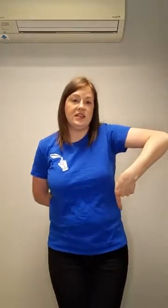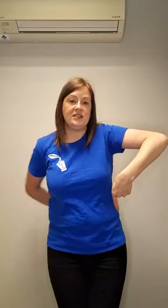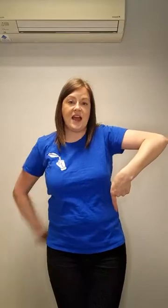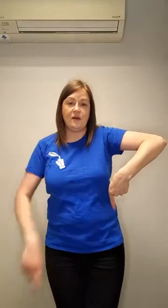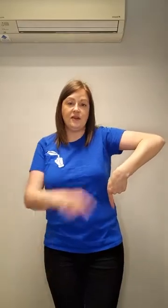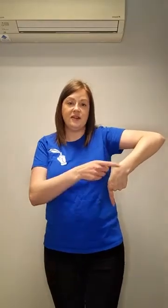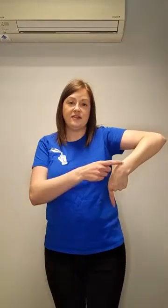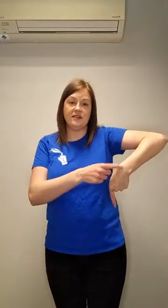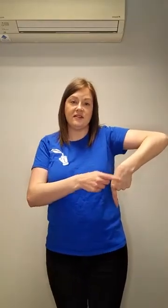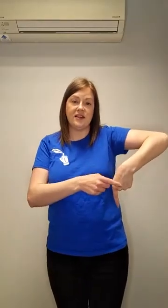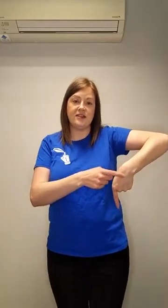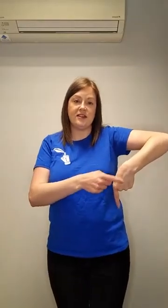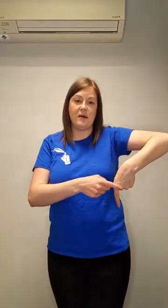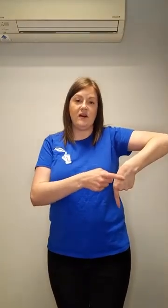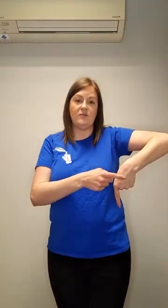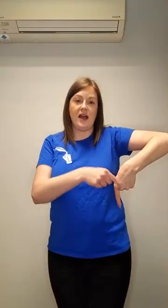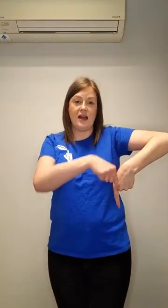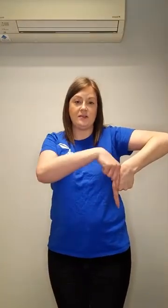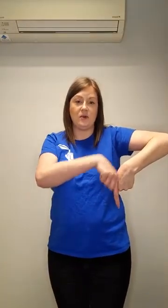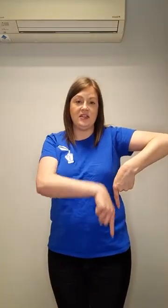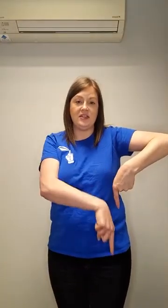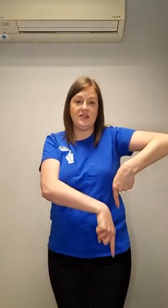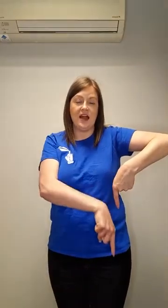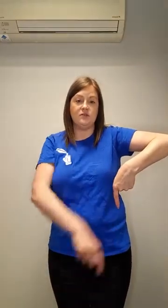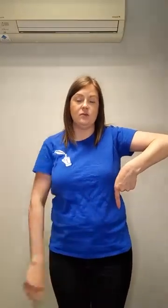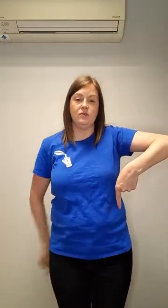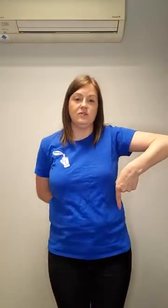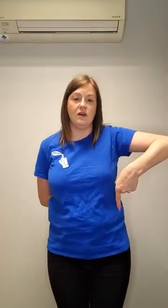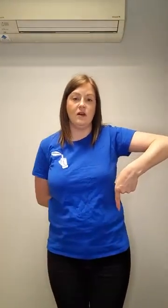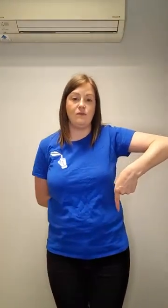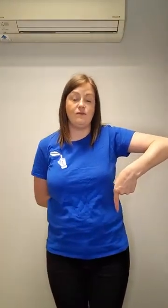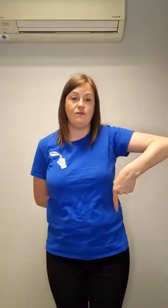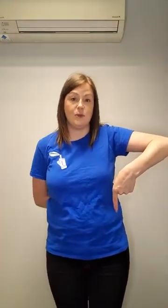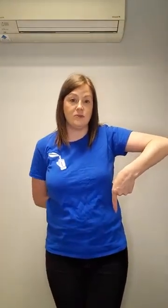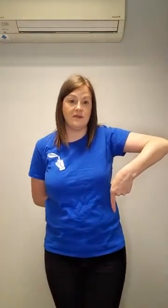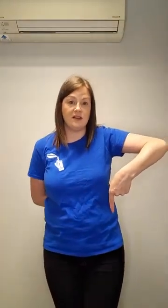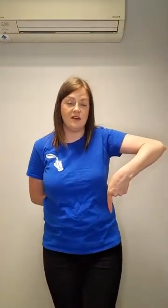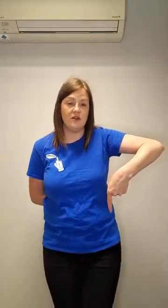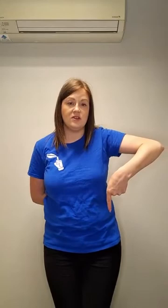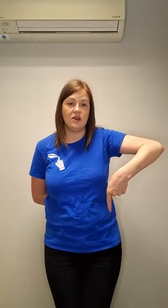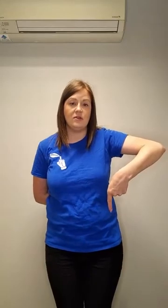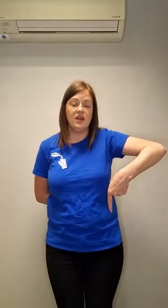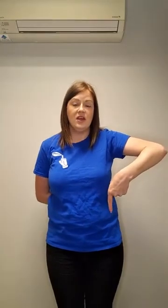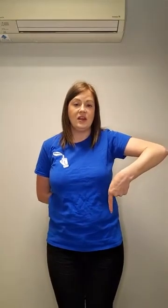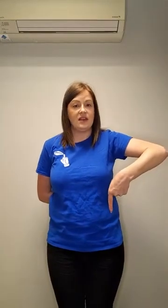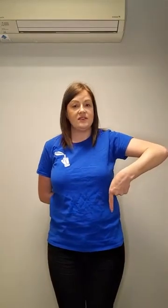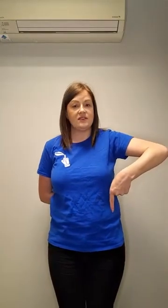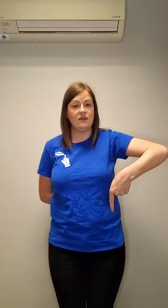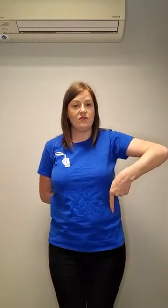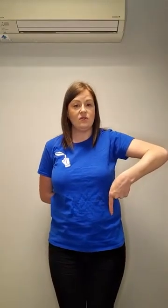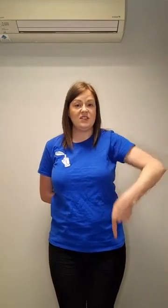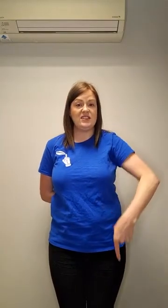Pointing down, so as I said, this part of my hand is pointing down towards the bottom of our signing window, like in the sign for